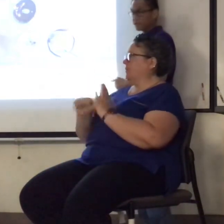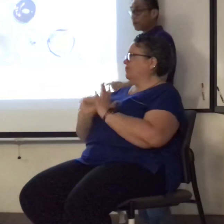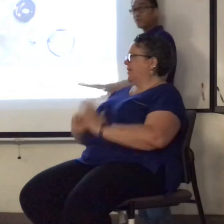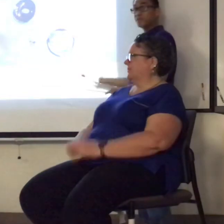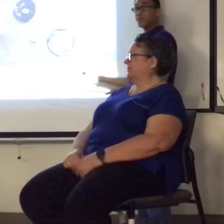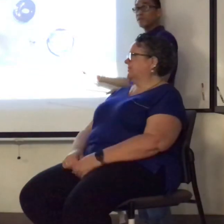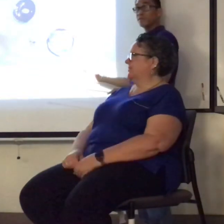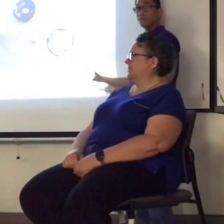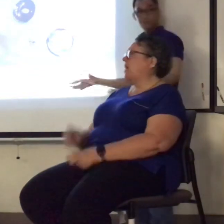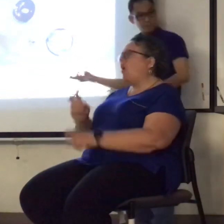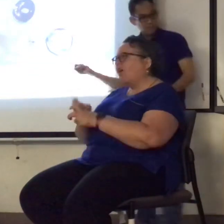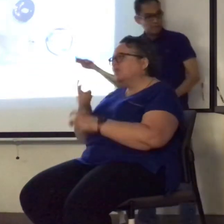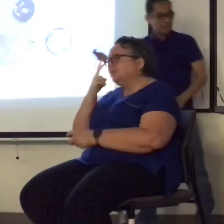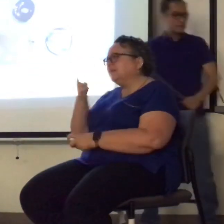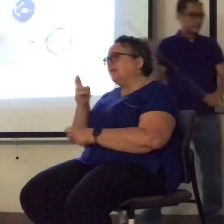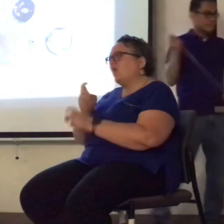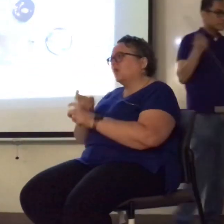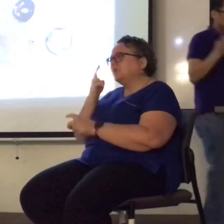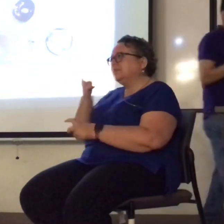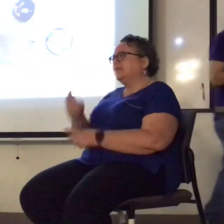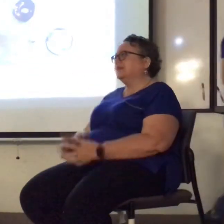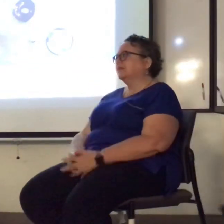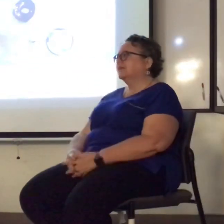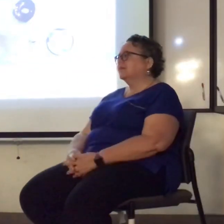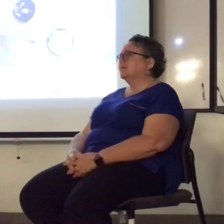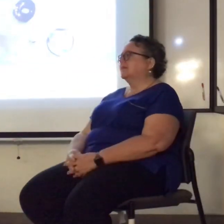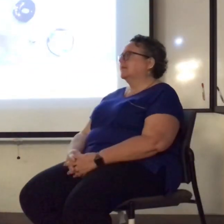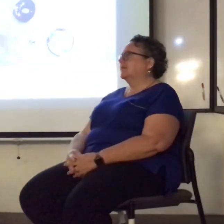impressed. It's hard to see. Okay?